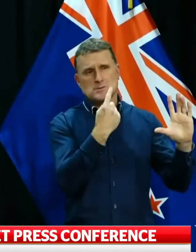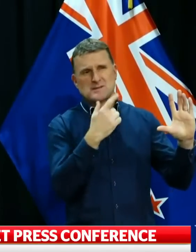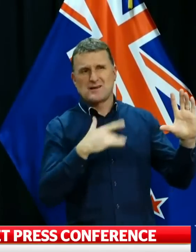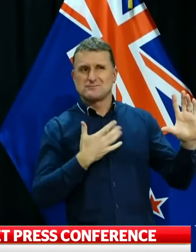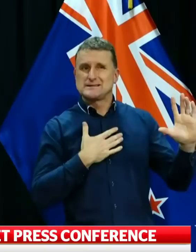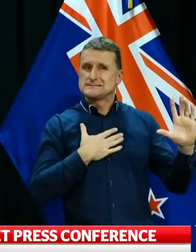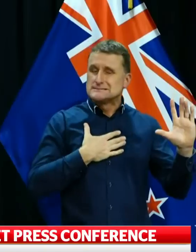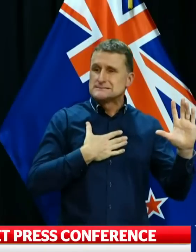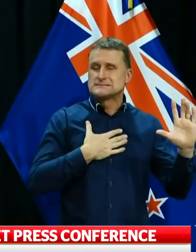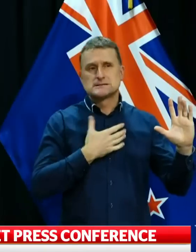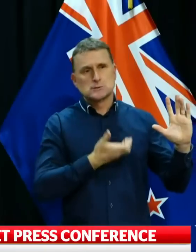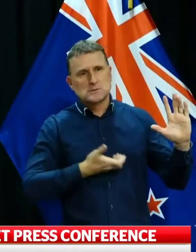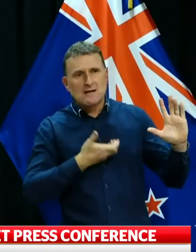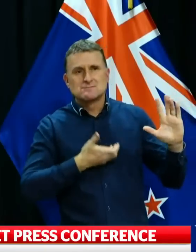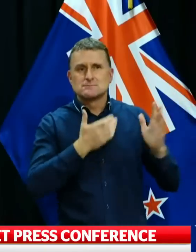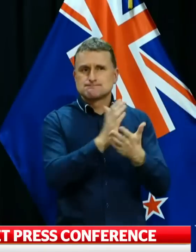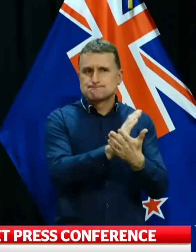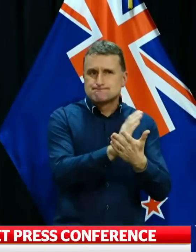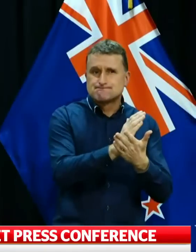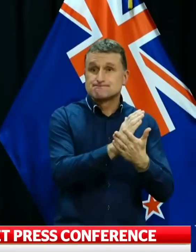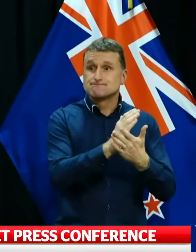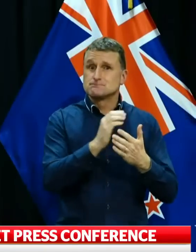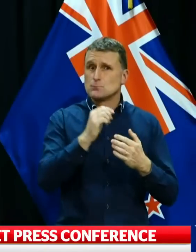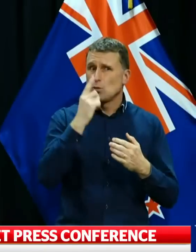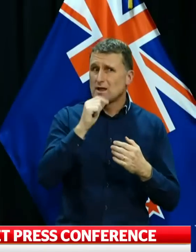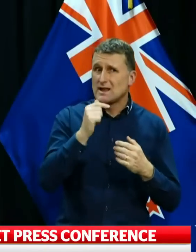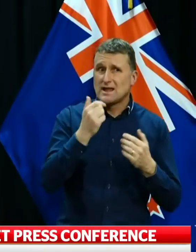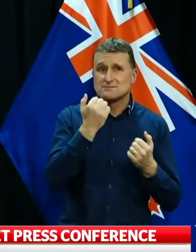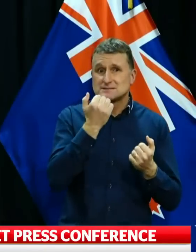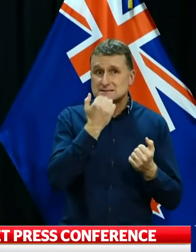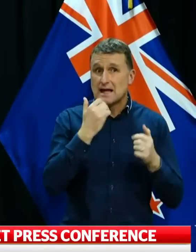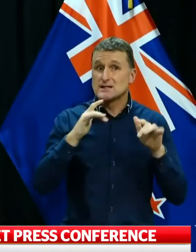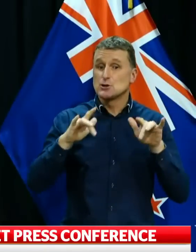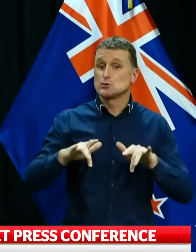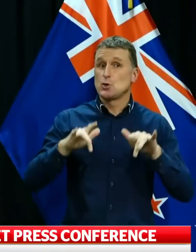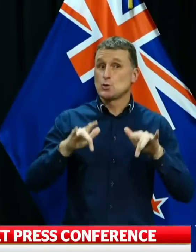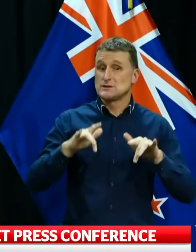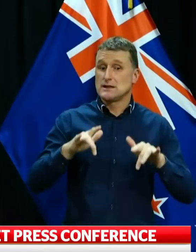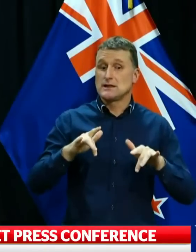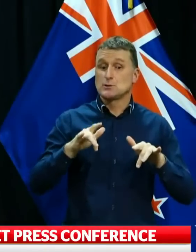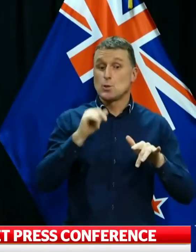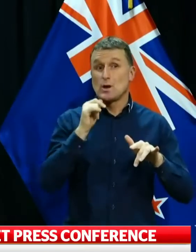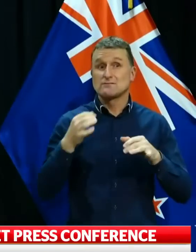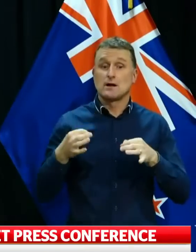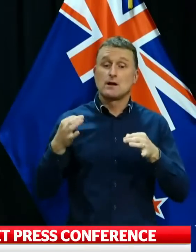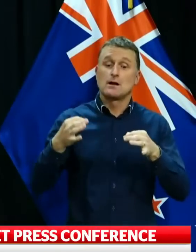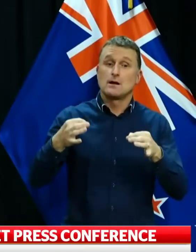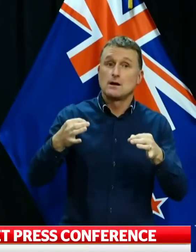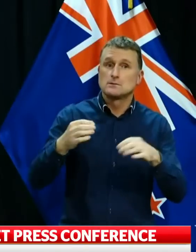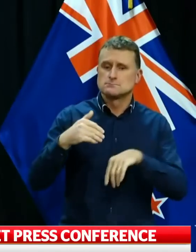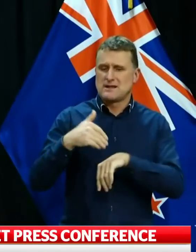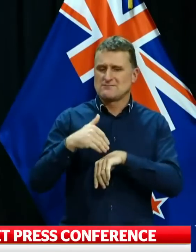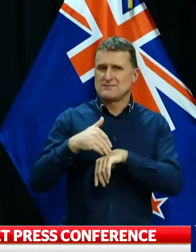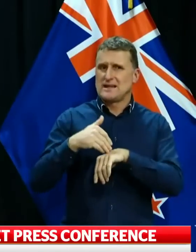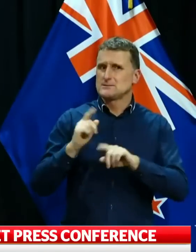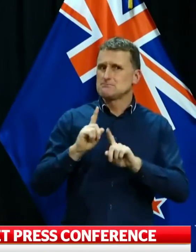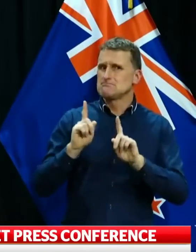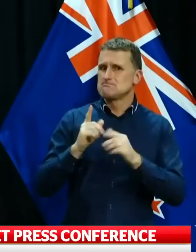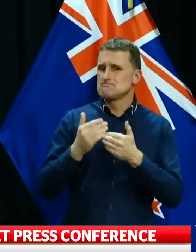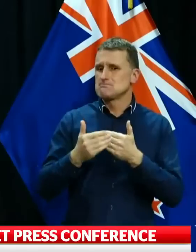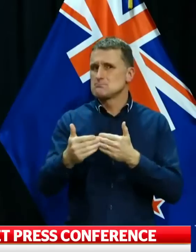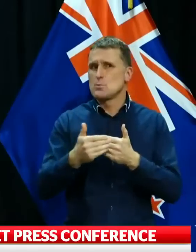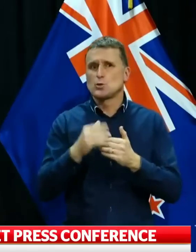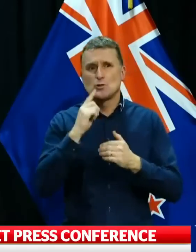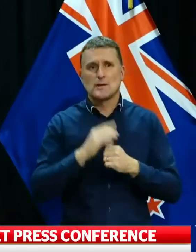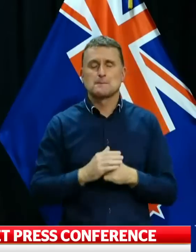you concerned that if a date can't be found, if the can keeps getting kicked down the road, what that means in terms of not keeping leaders together? No, what